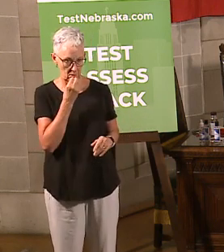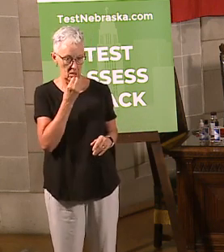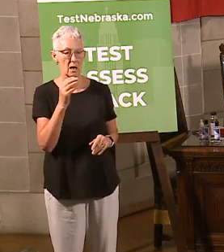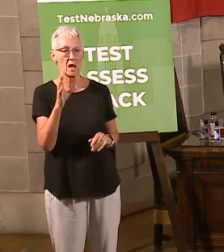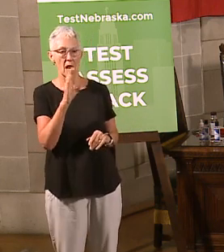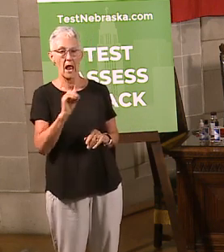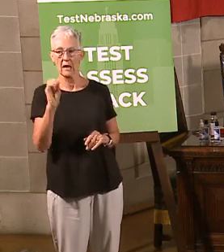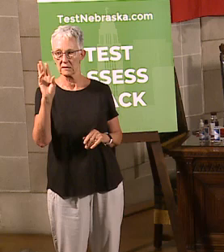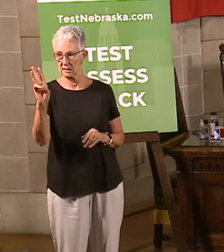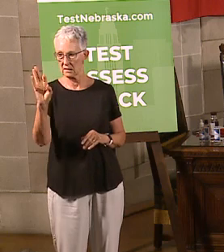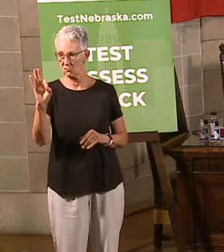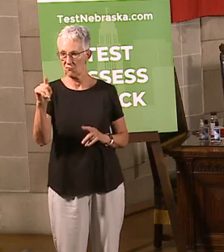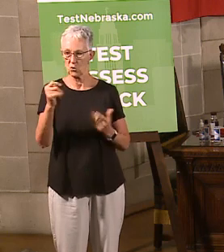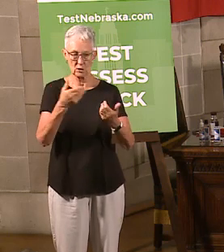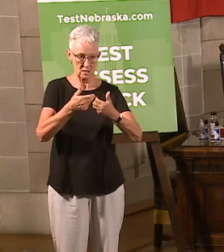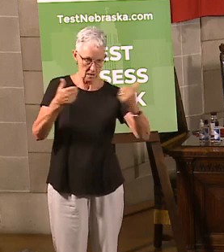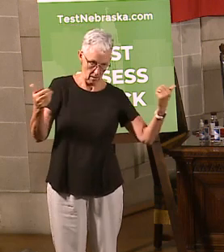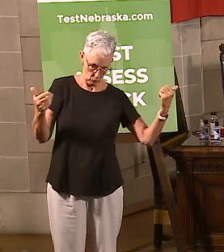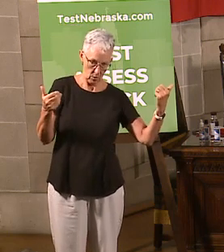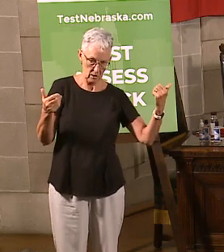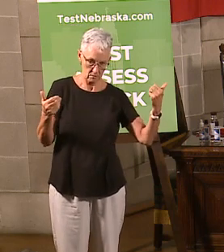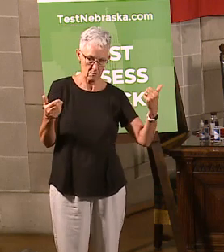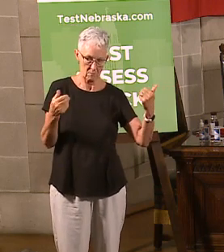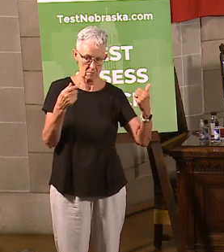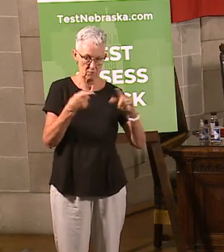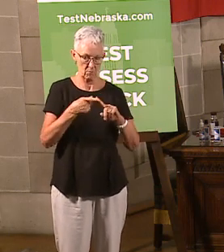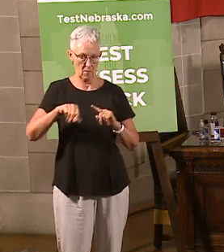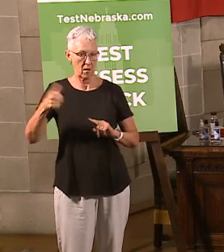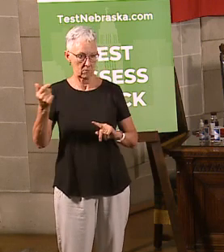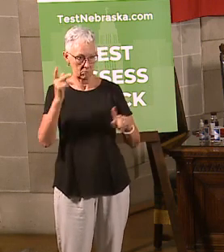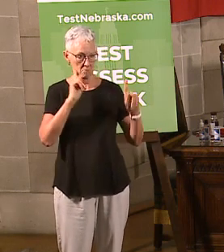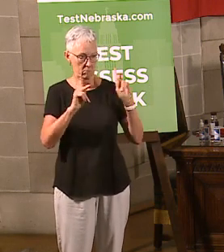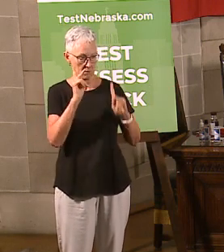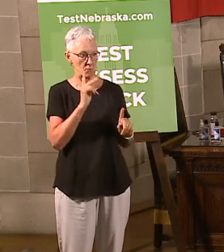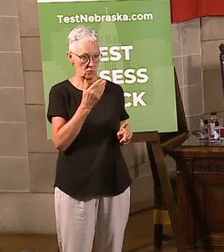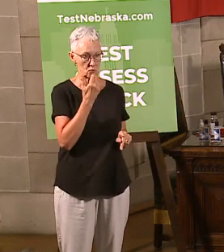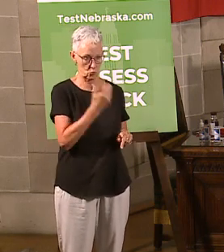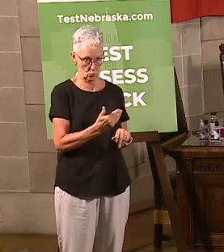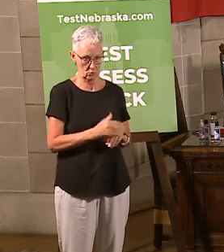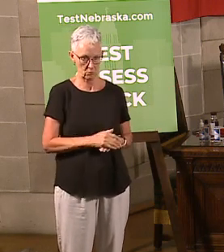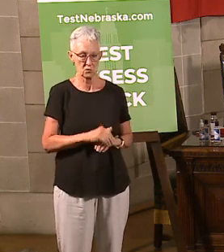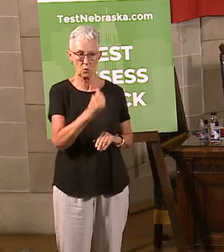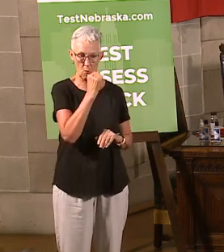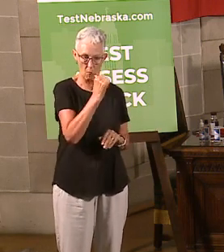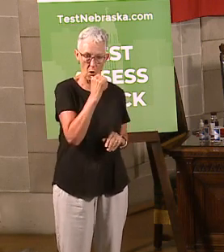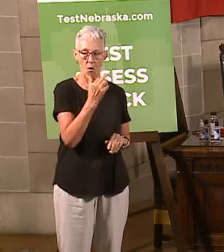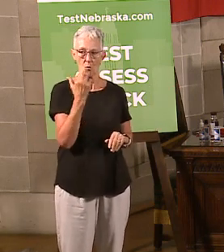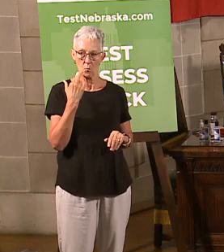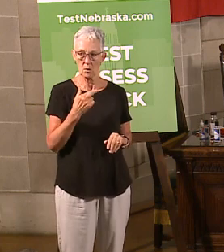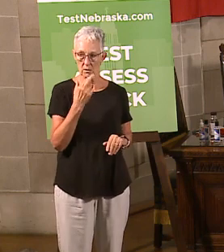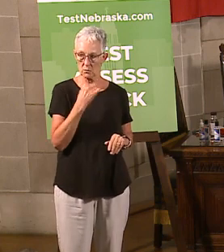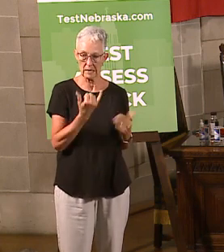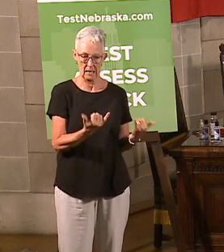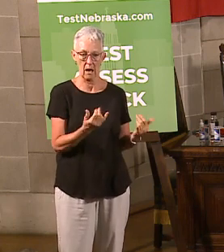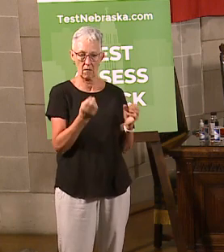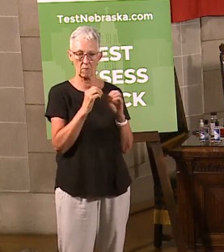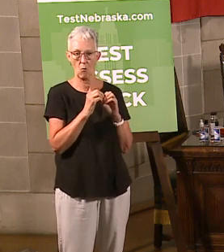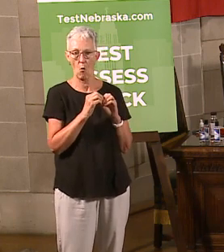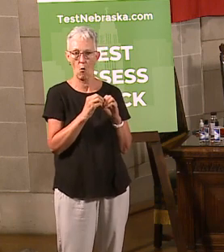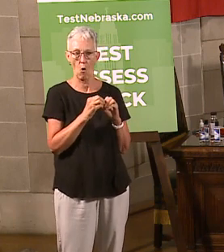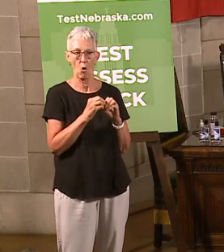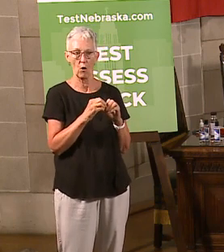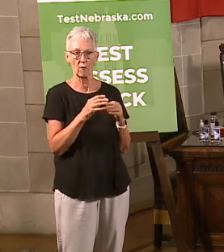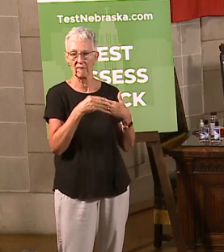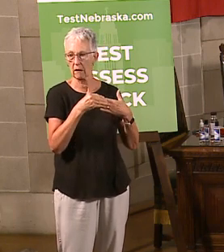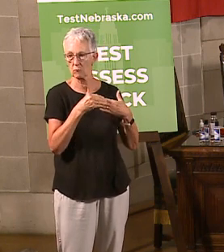will be in the guidance. So that's what's going to be with regard to bars and restaurants. Again, loosening those restrictions, another step but